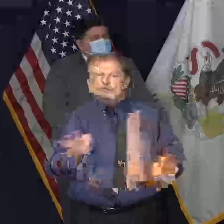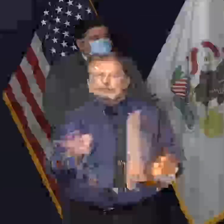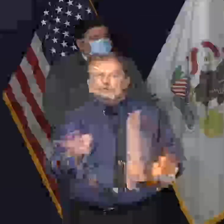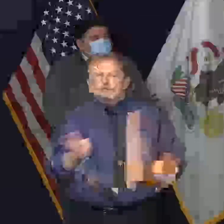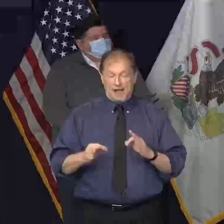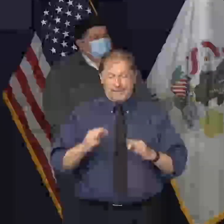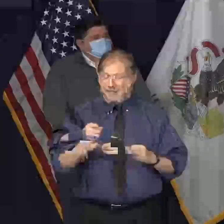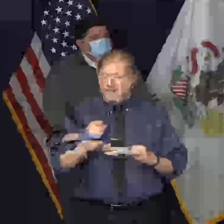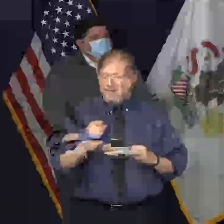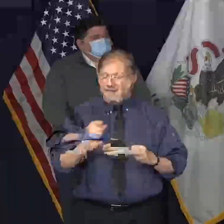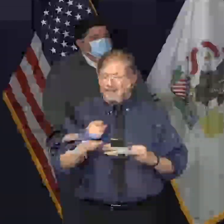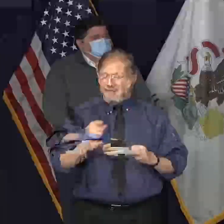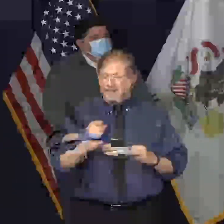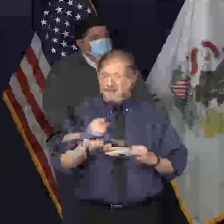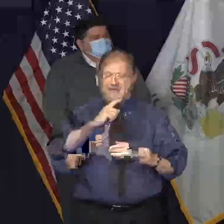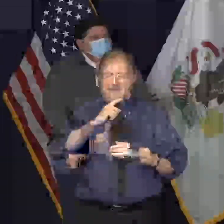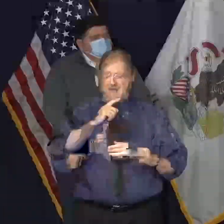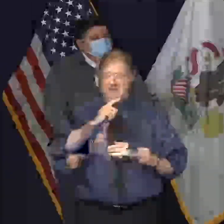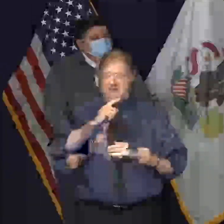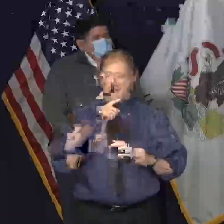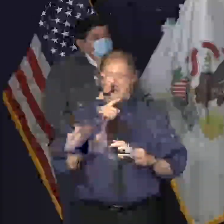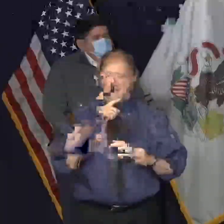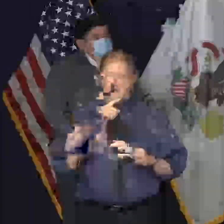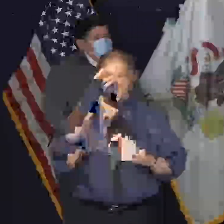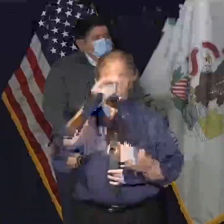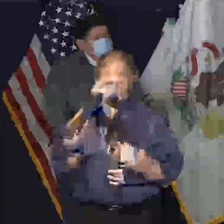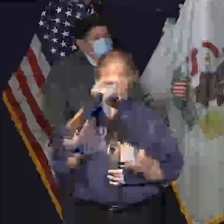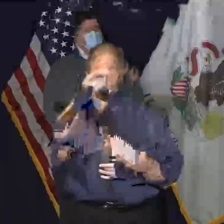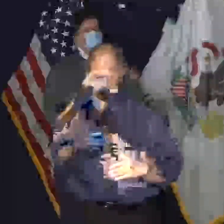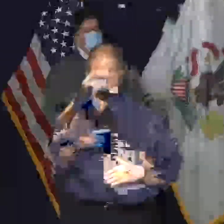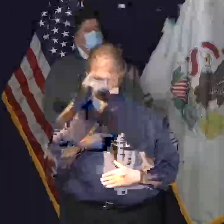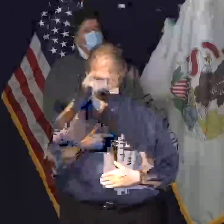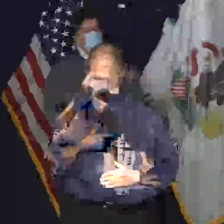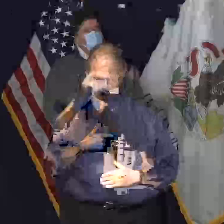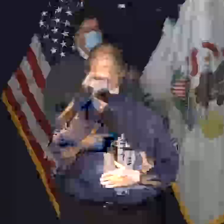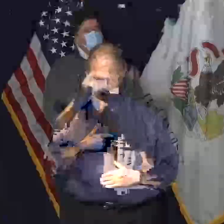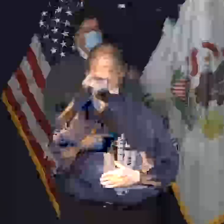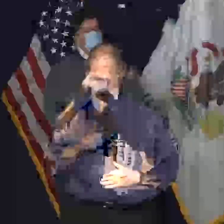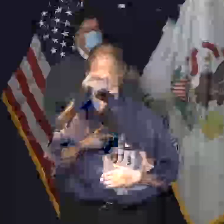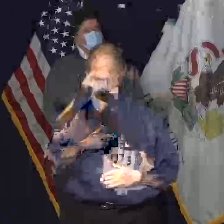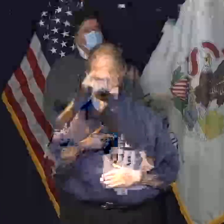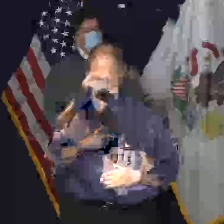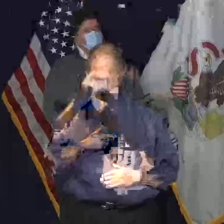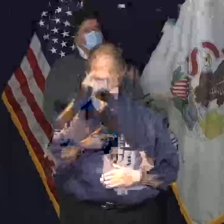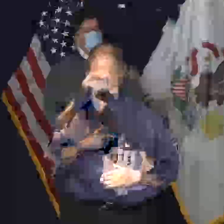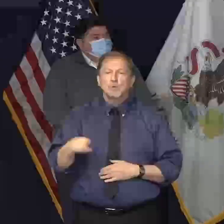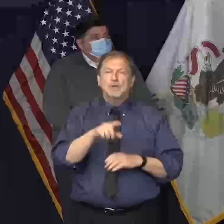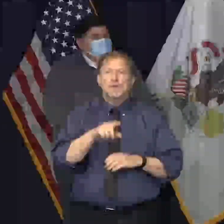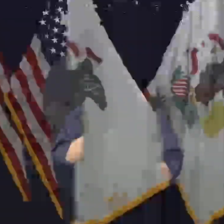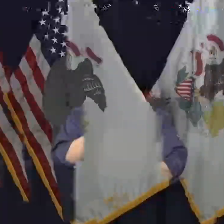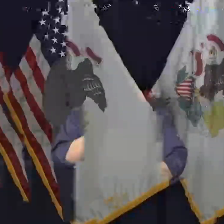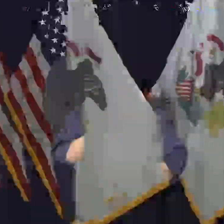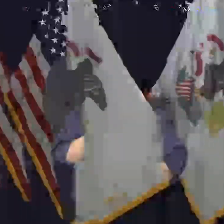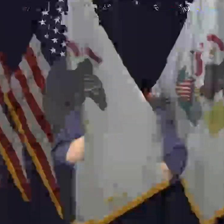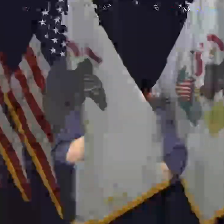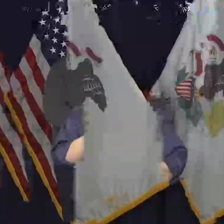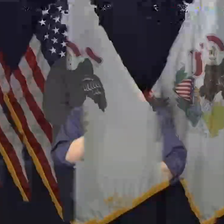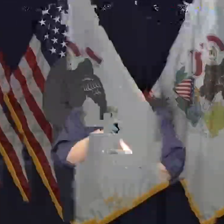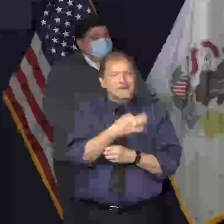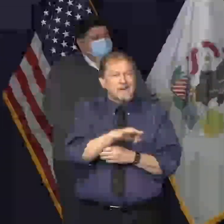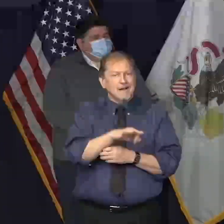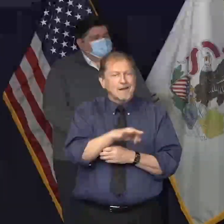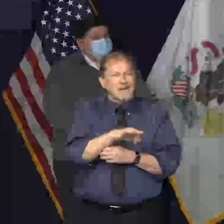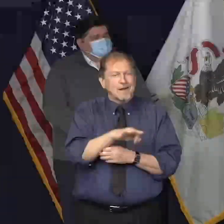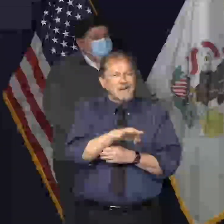disease. Thank you for the invitation to speak today, and I welcome people to visit the Illinois Latino COVID-19 Coalition's